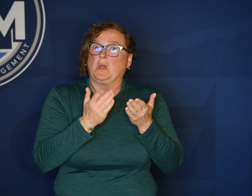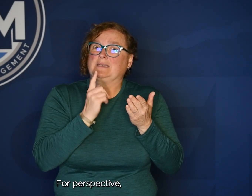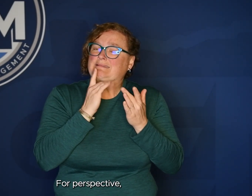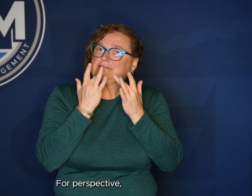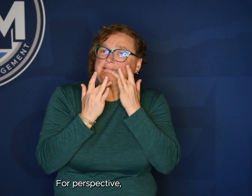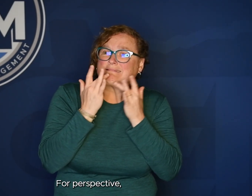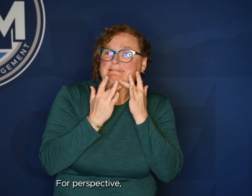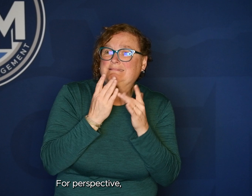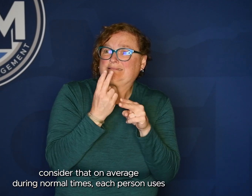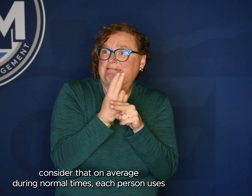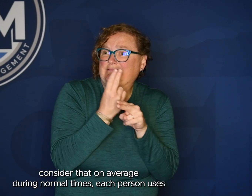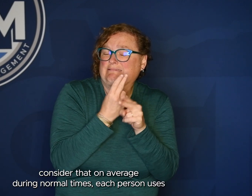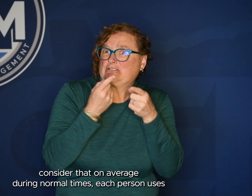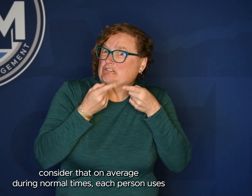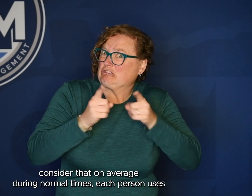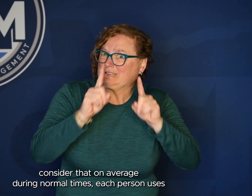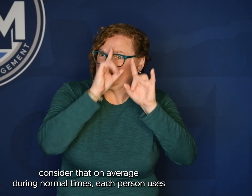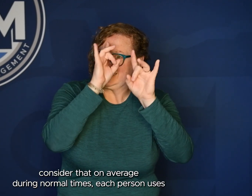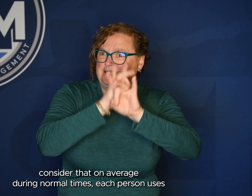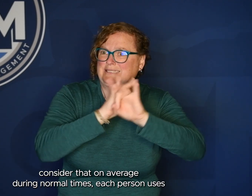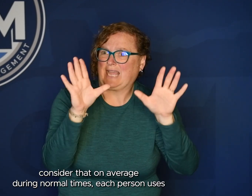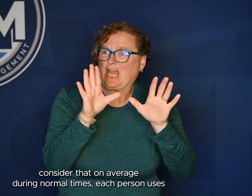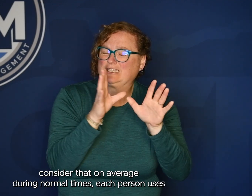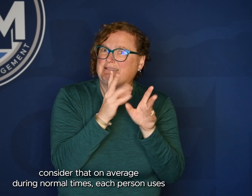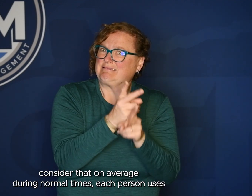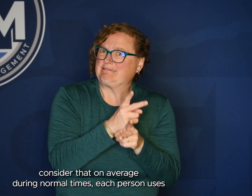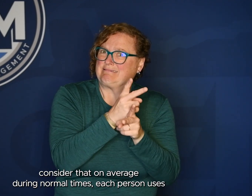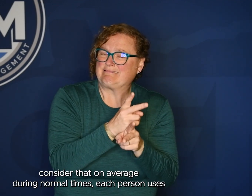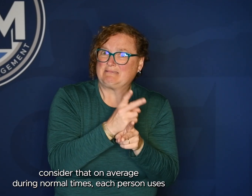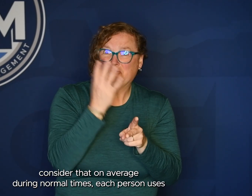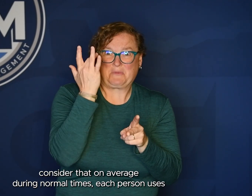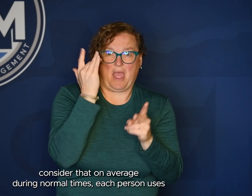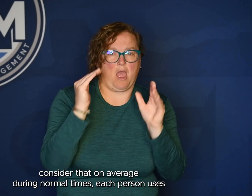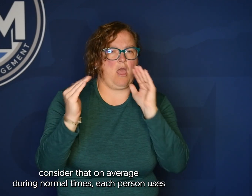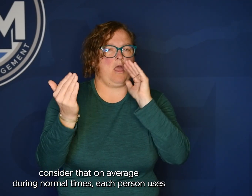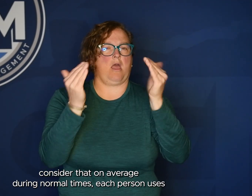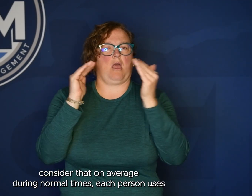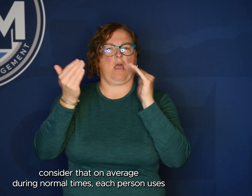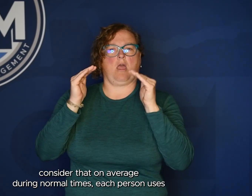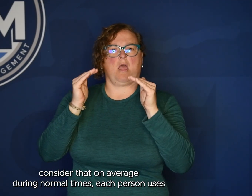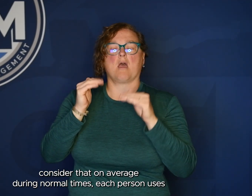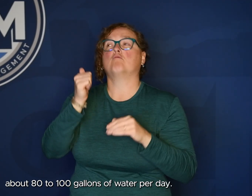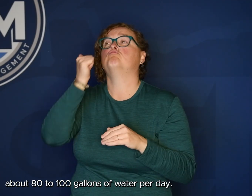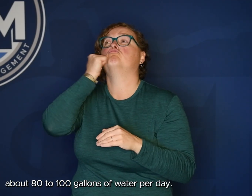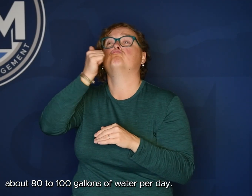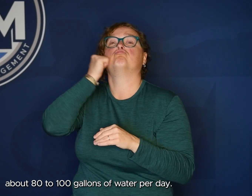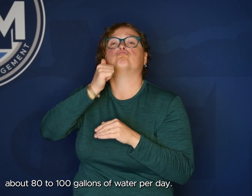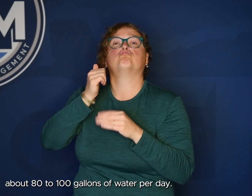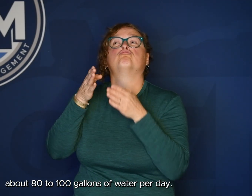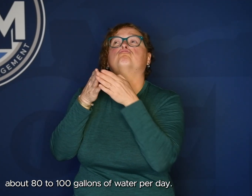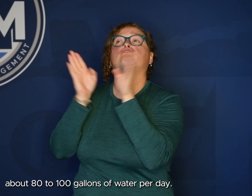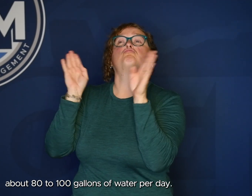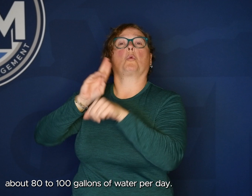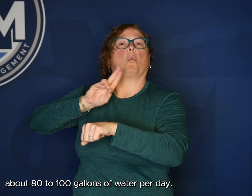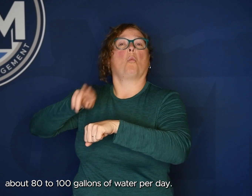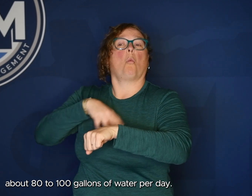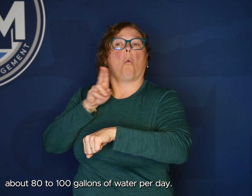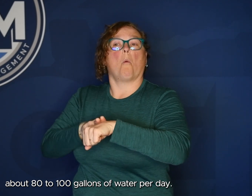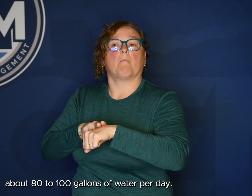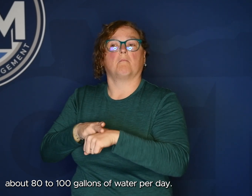For perspective, consider that on average during normal times, each person uses about 80 to 100 gallons of